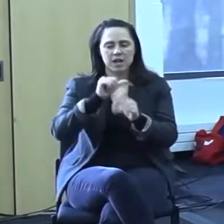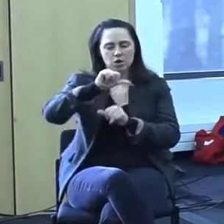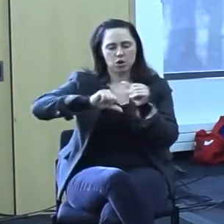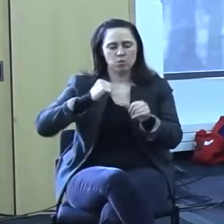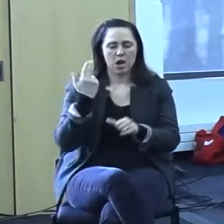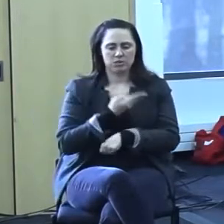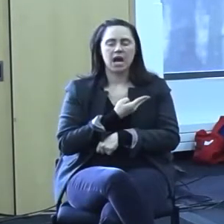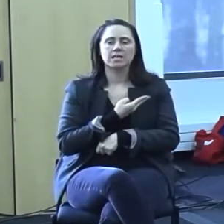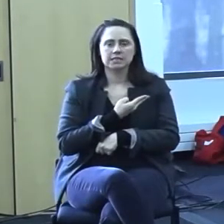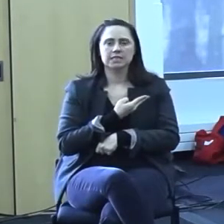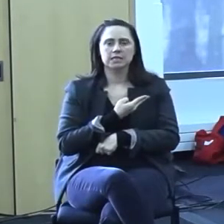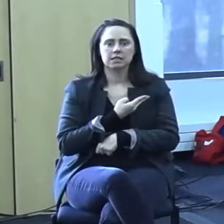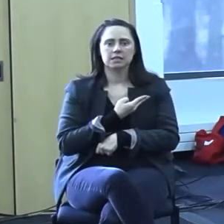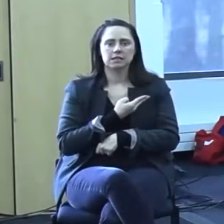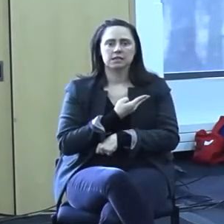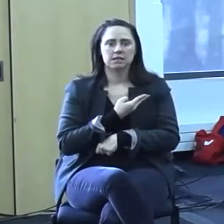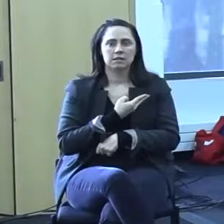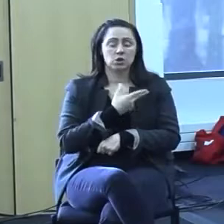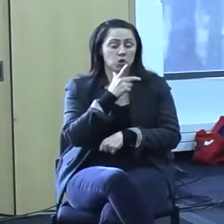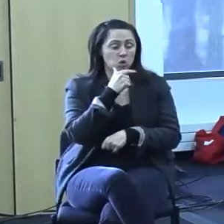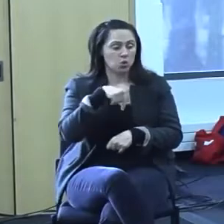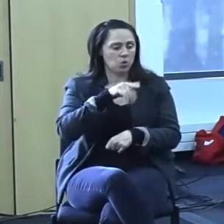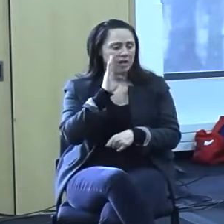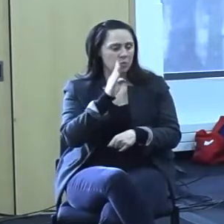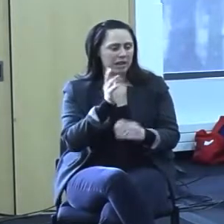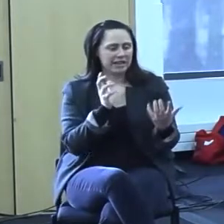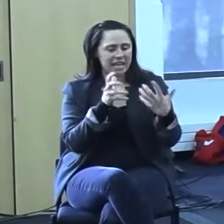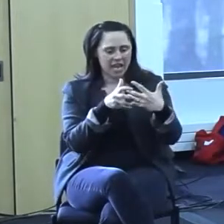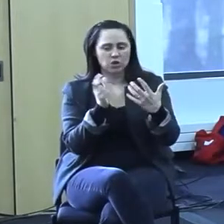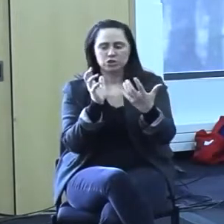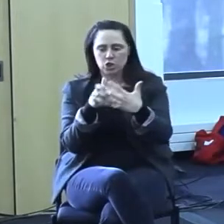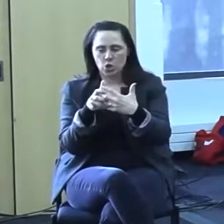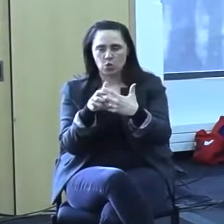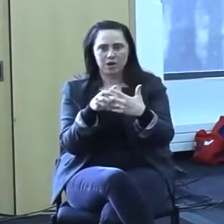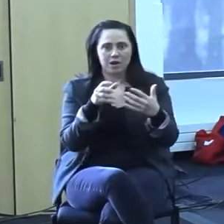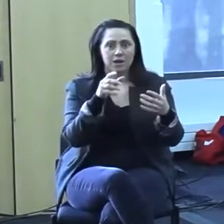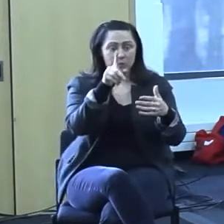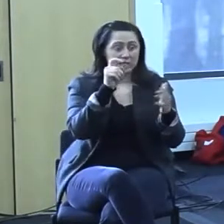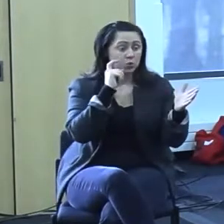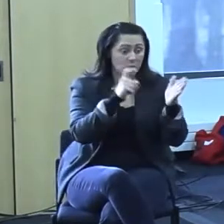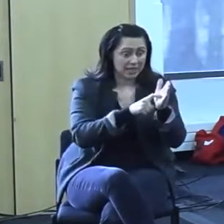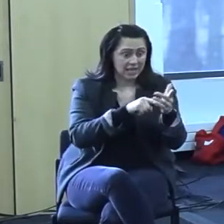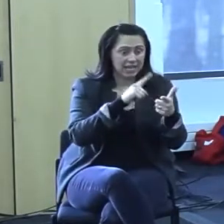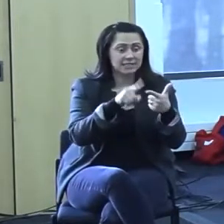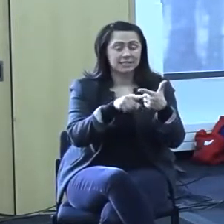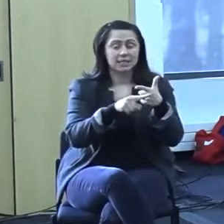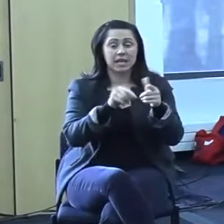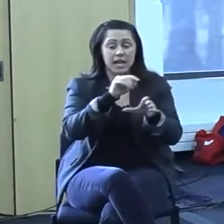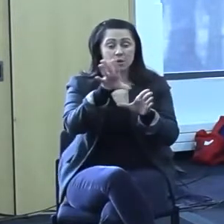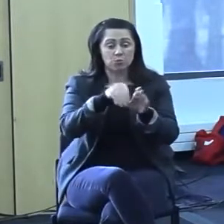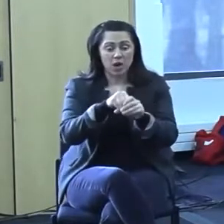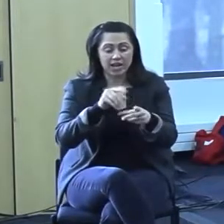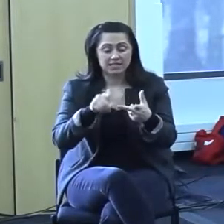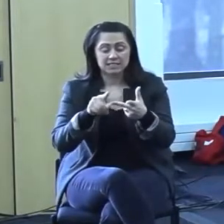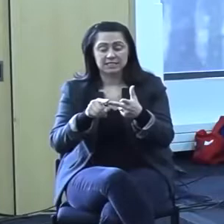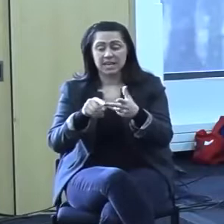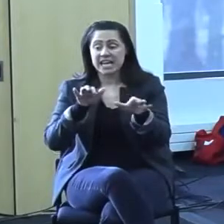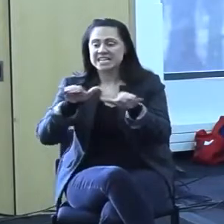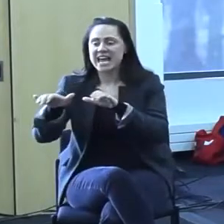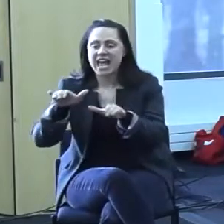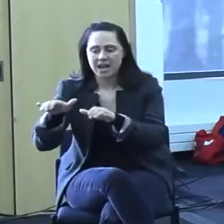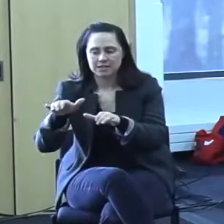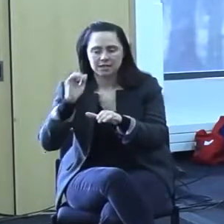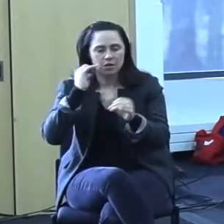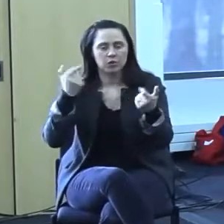us, who we're going to cater for. So it's recognize, it's embrace, and it's act. So if we all do that, I